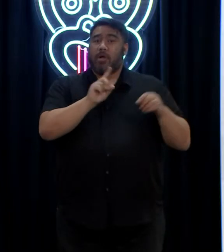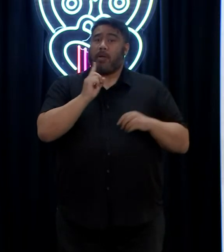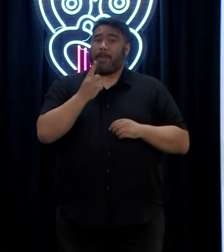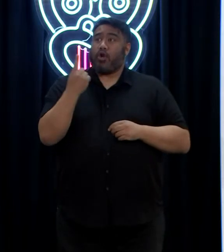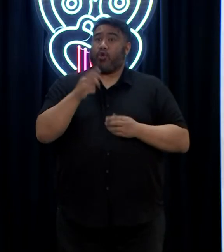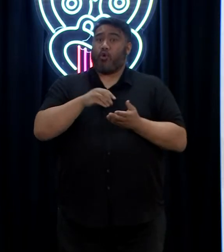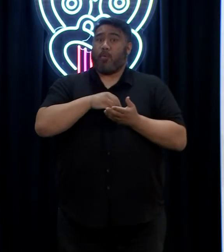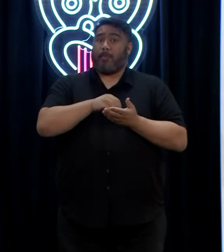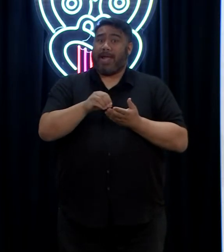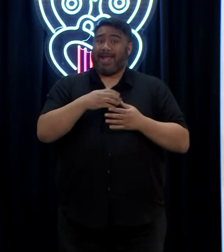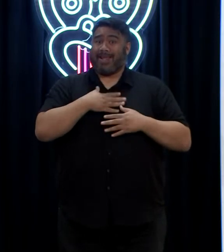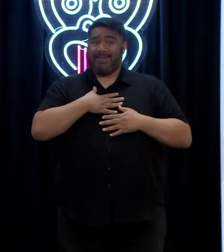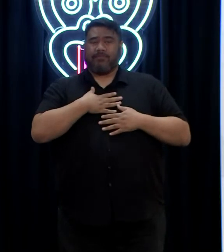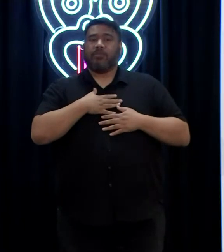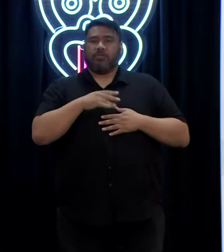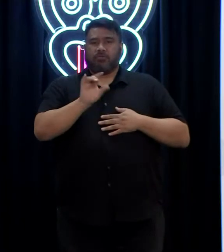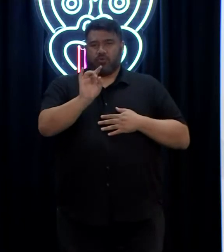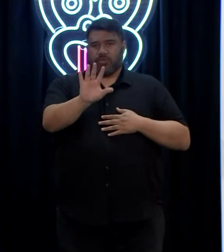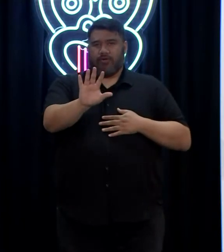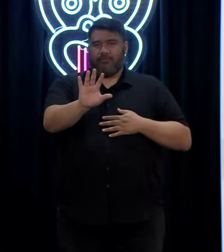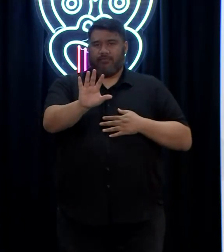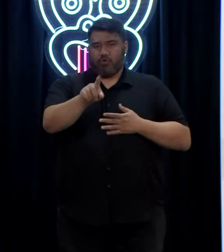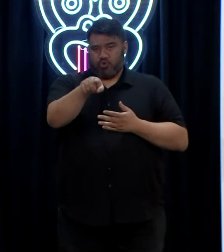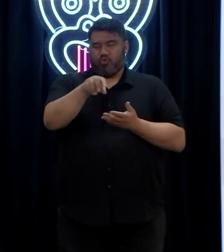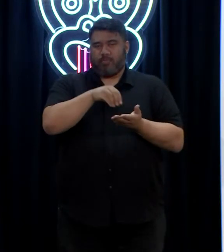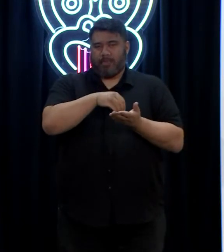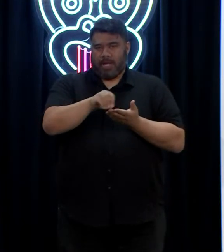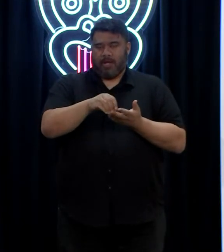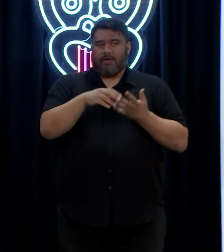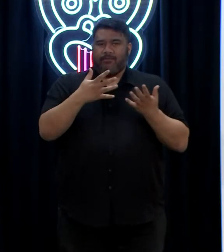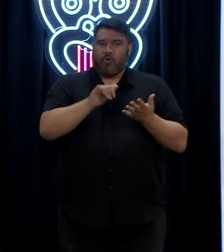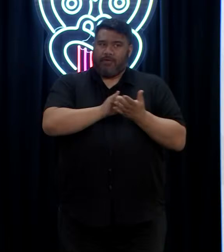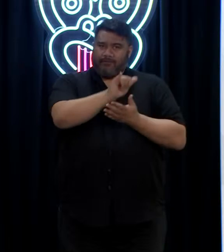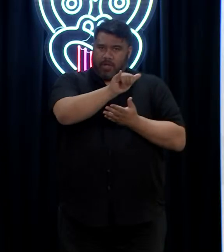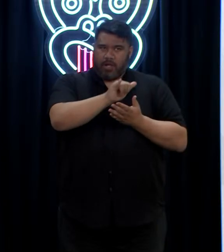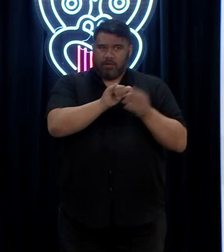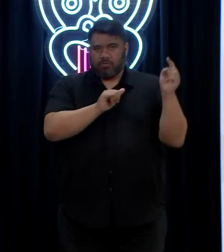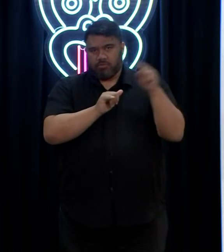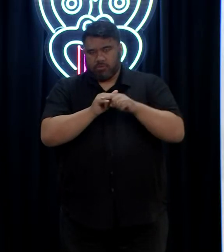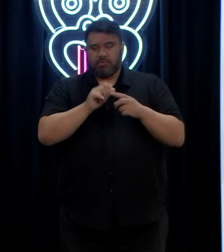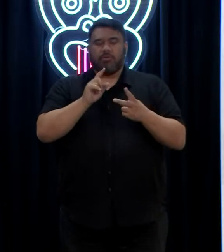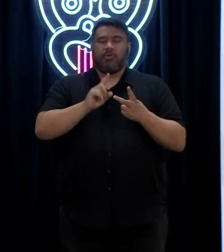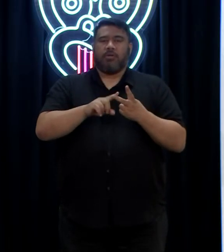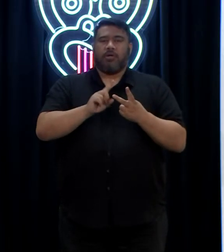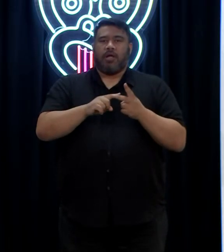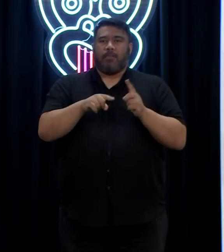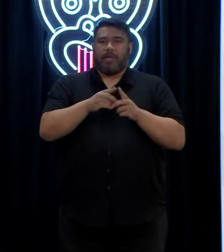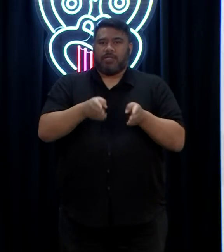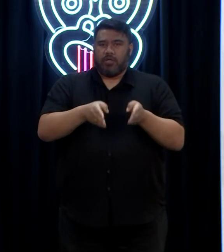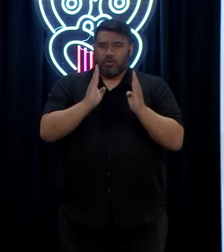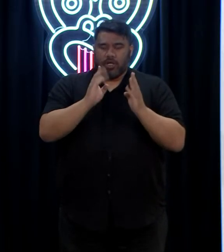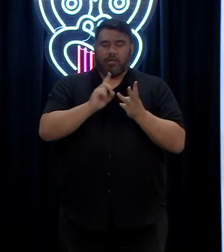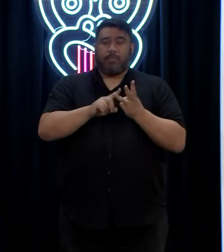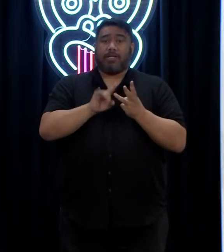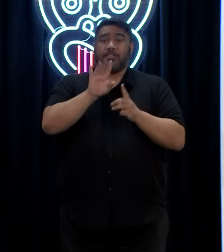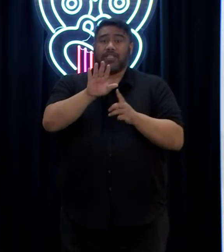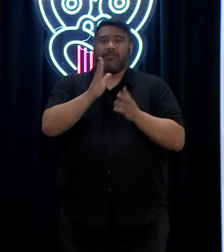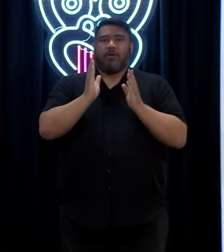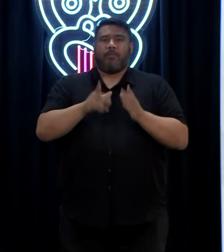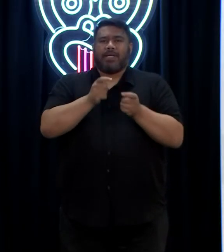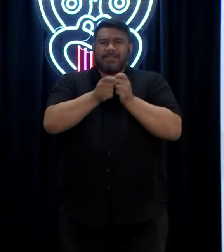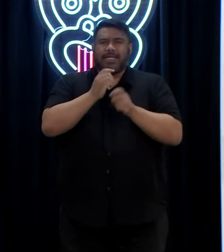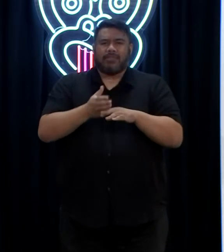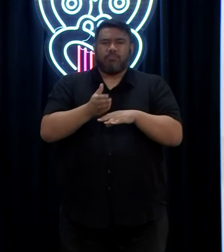and MIQ costs need to be covered by travellers, and they need a pre-departure test from an accredited laboratory, which is required